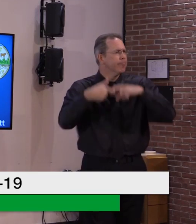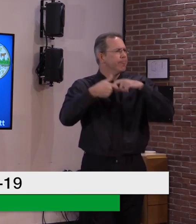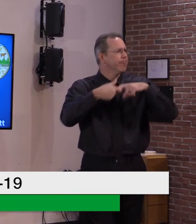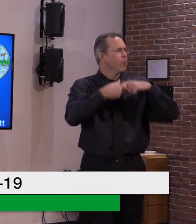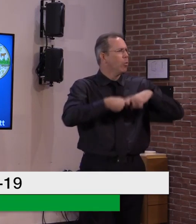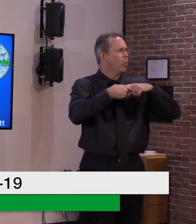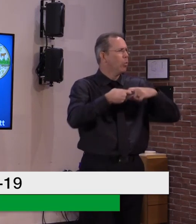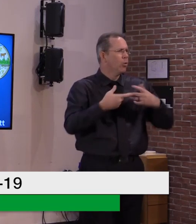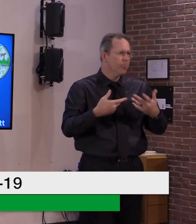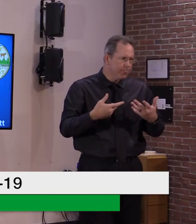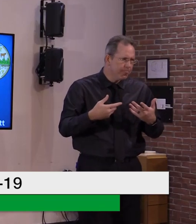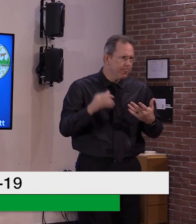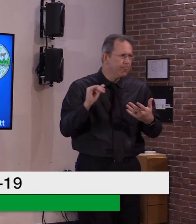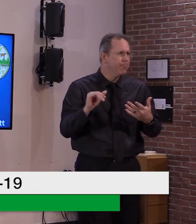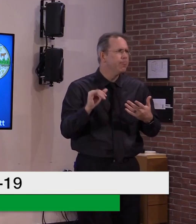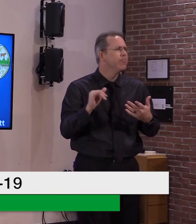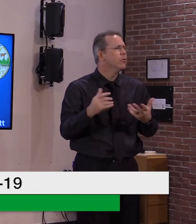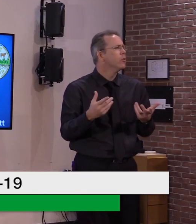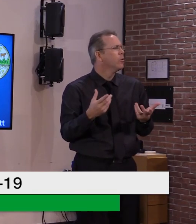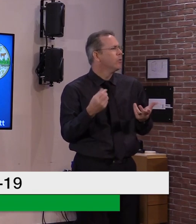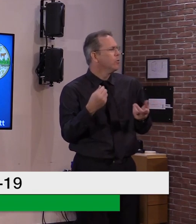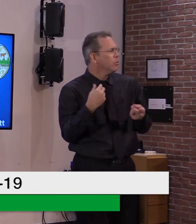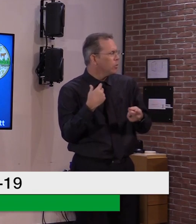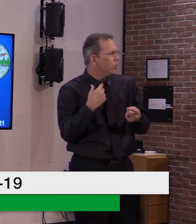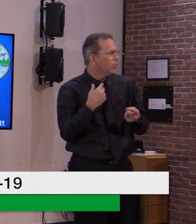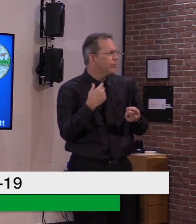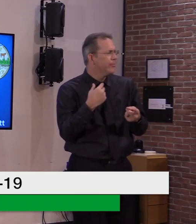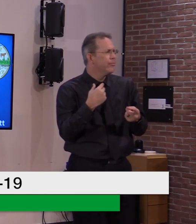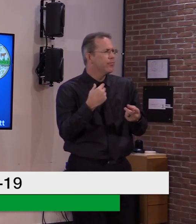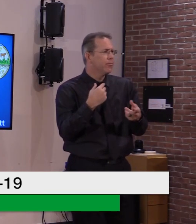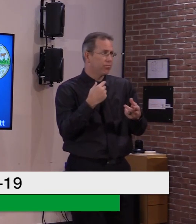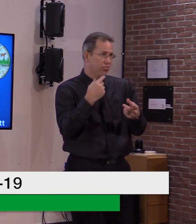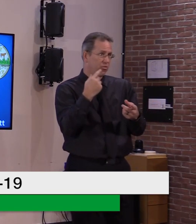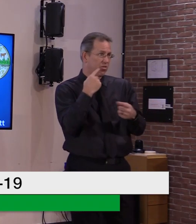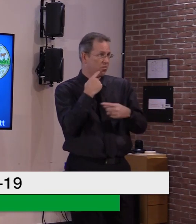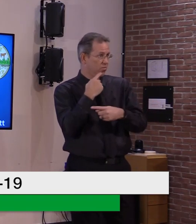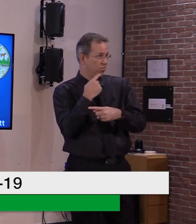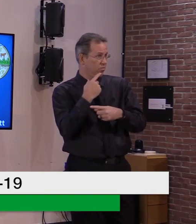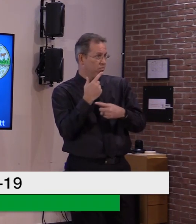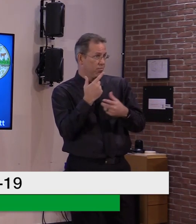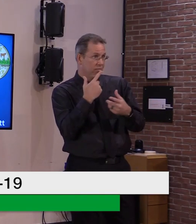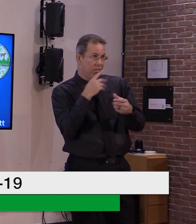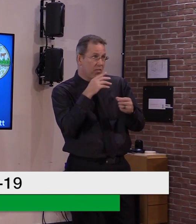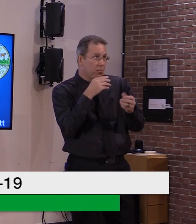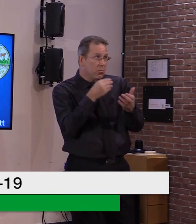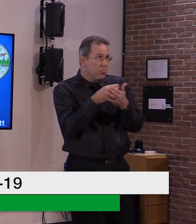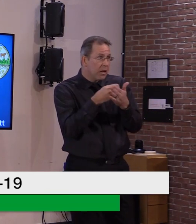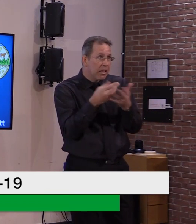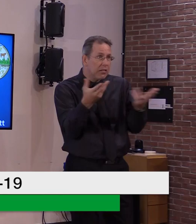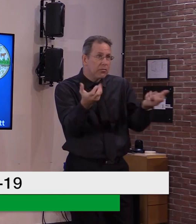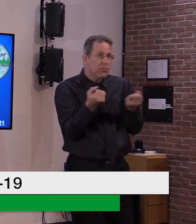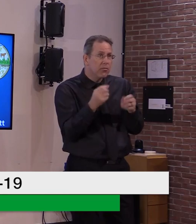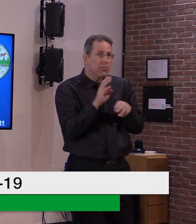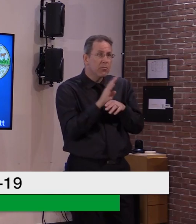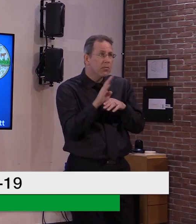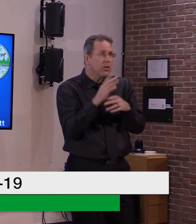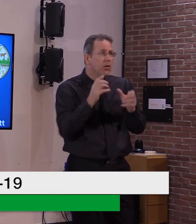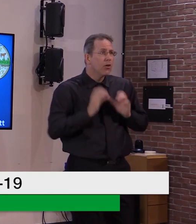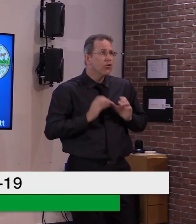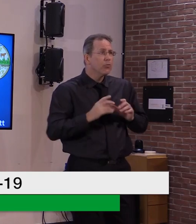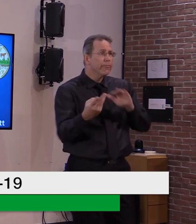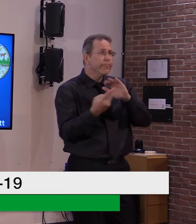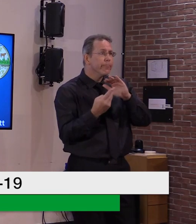even with this extra money that you're providing is just not going to be enough yeah it definitely is not enough uh and i think we've we've talked about